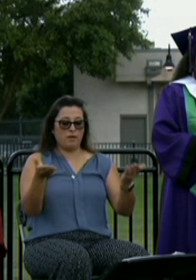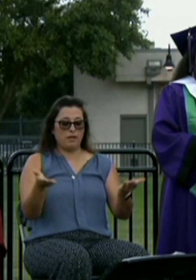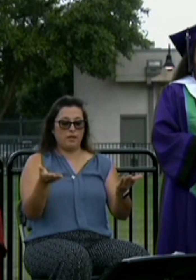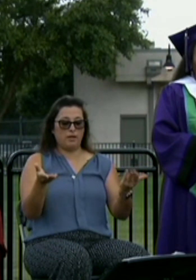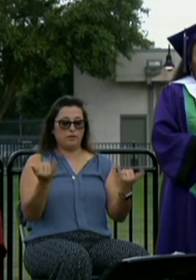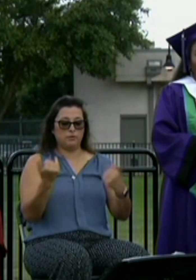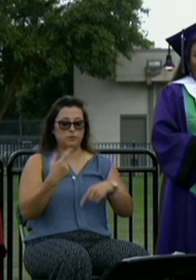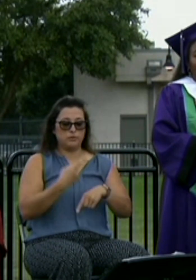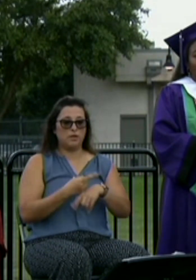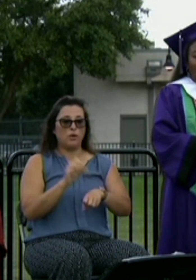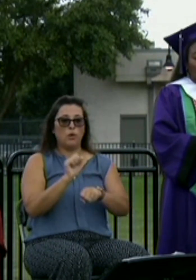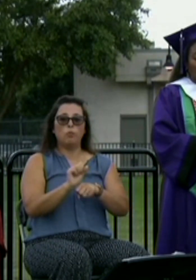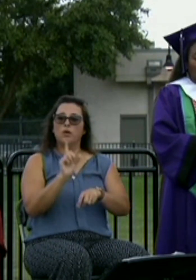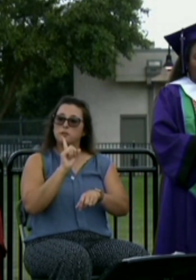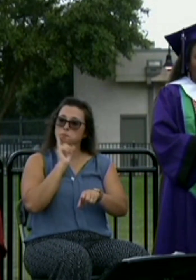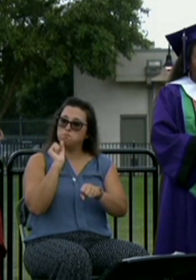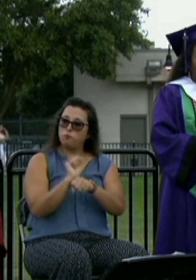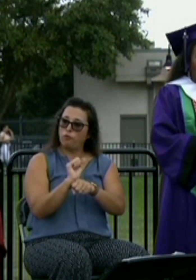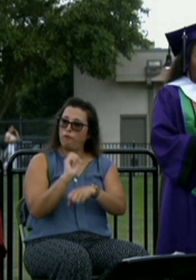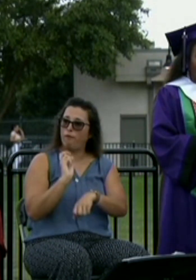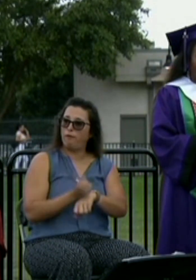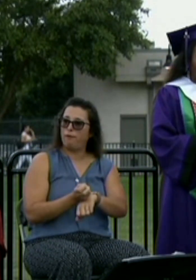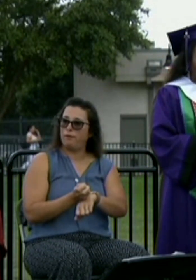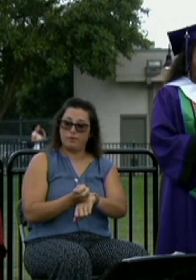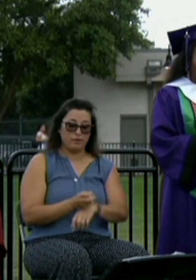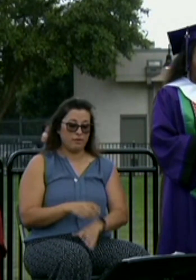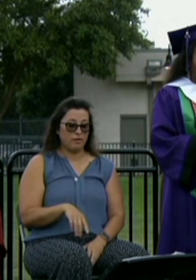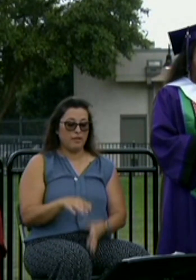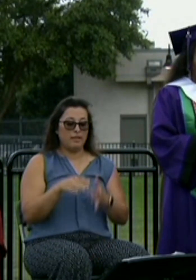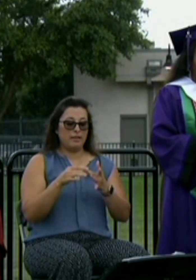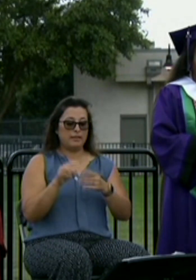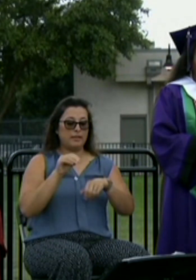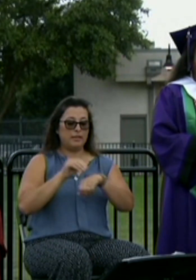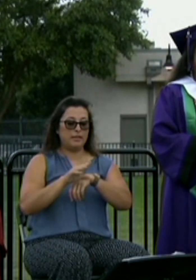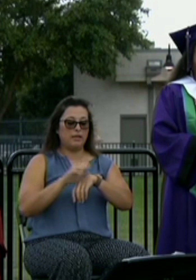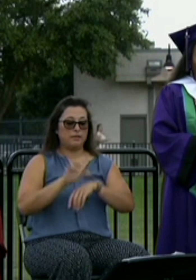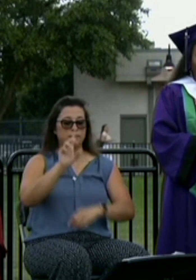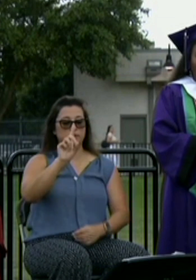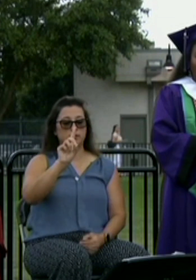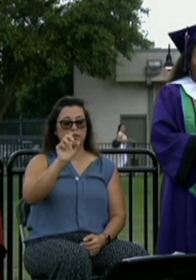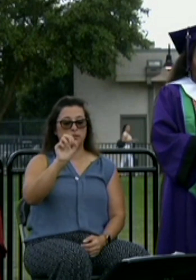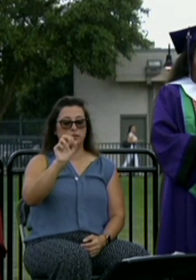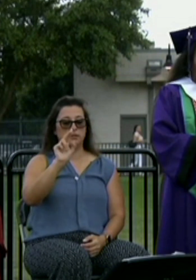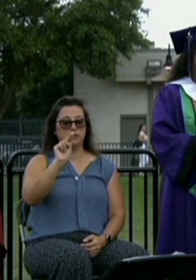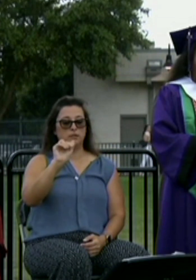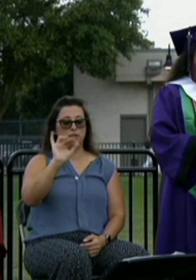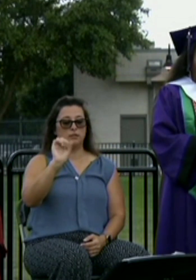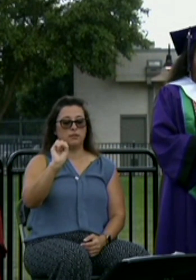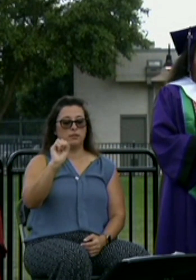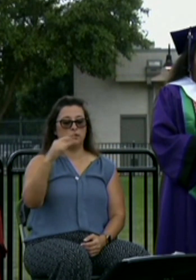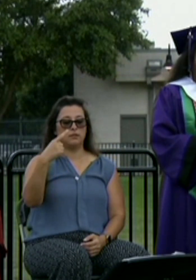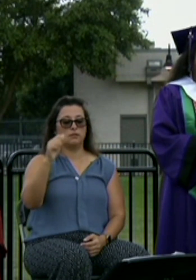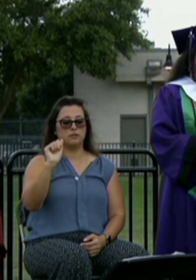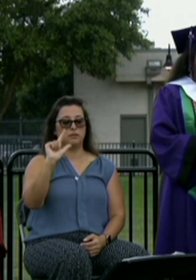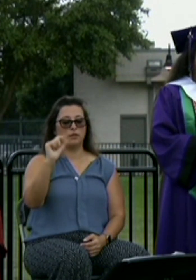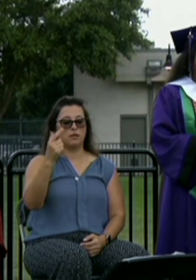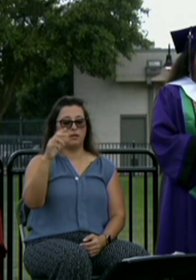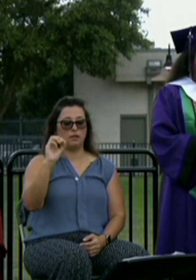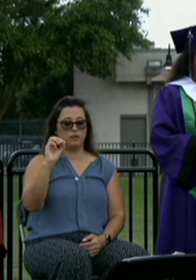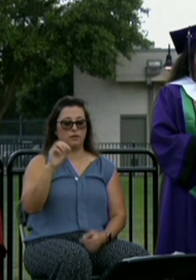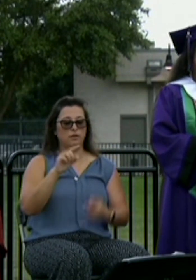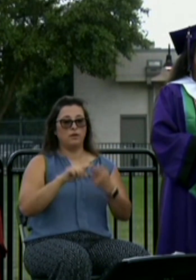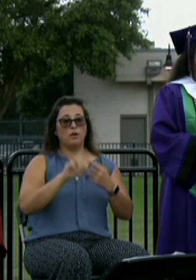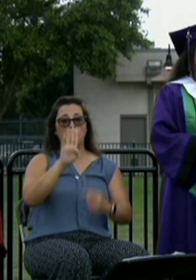venue today working very hard. Lead counselor Denise Gallego, Brandy